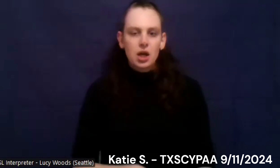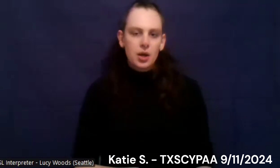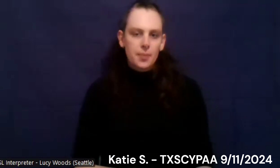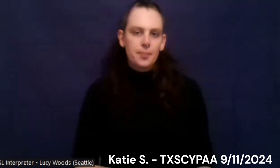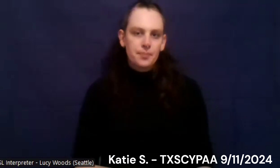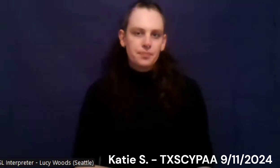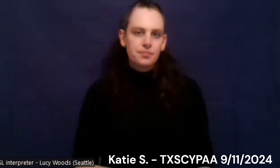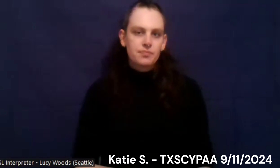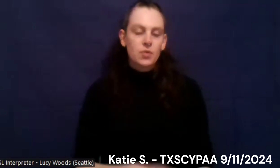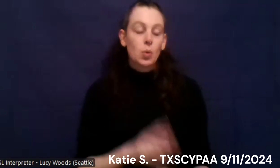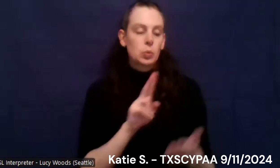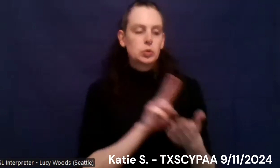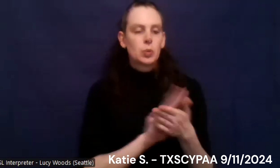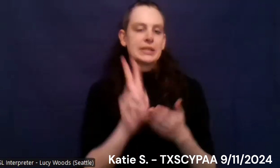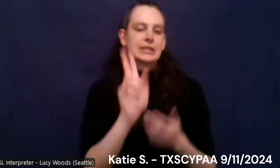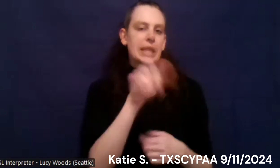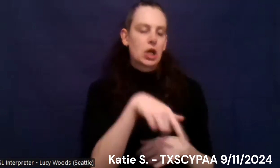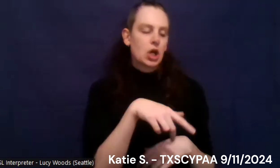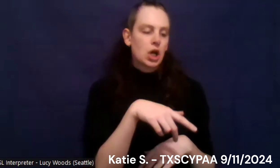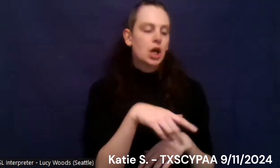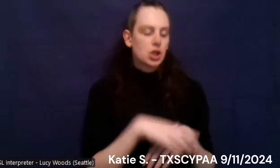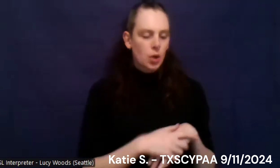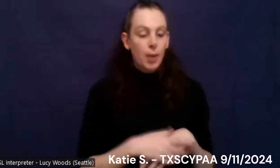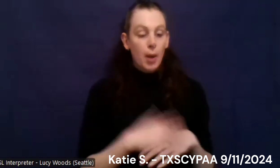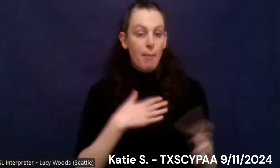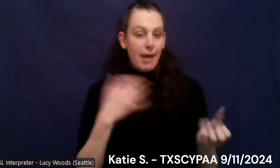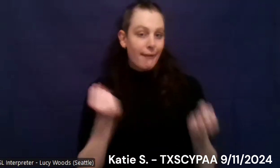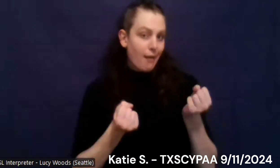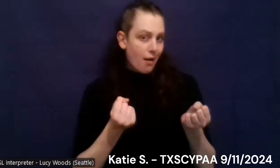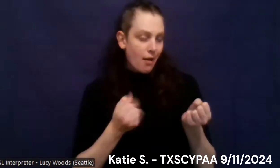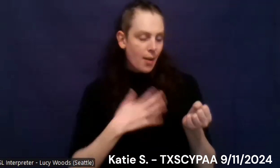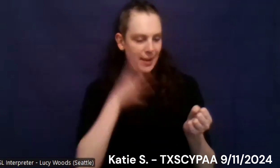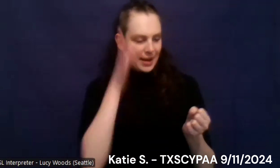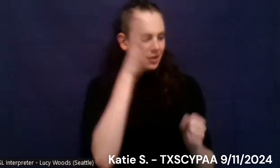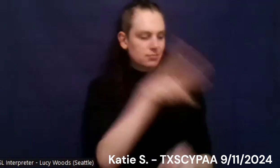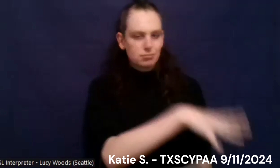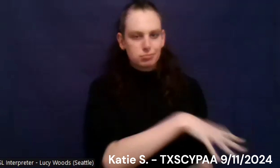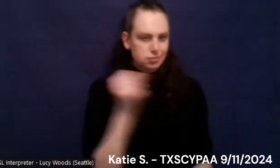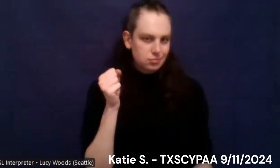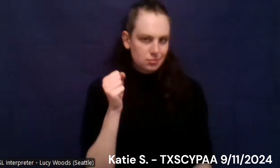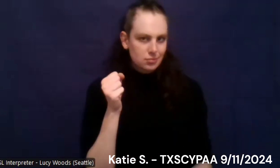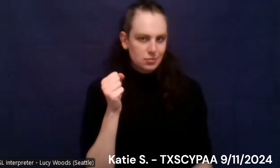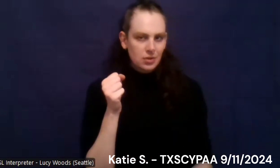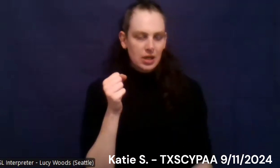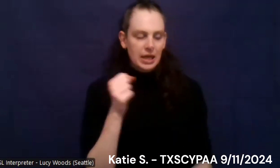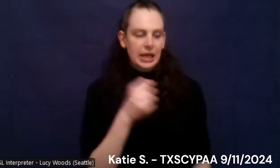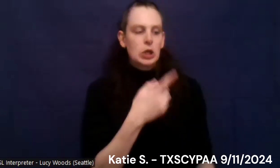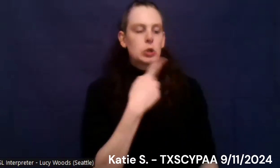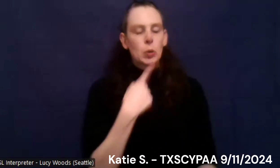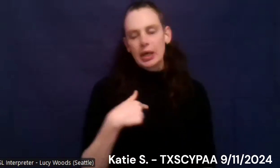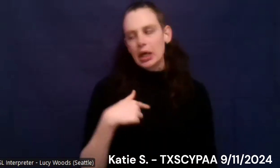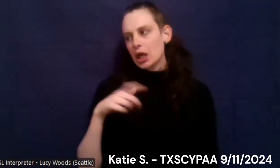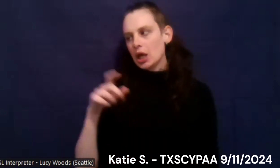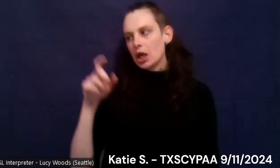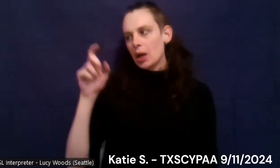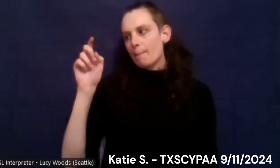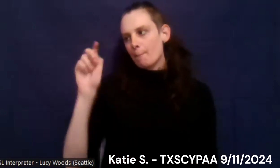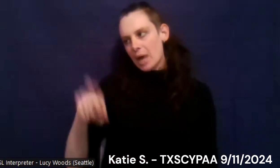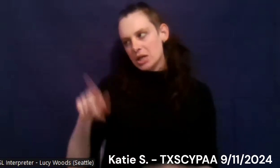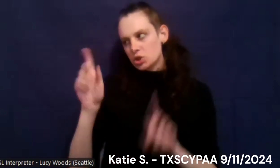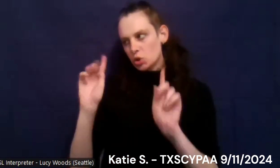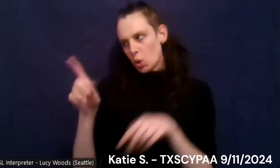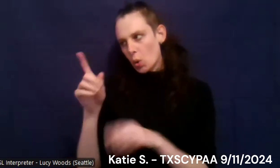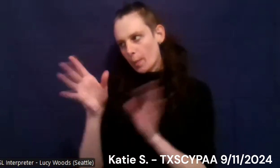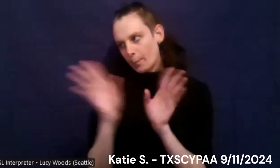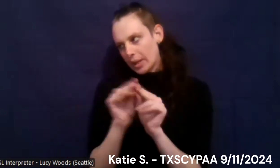this was 2 weeks. He had taken away my car and everything. And I remember he gave me this like ultimatum. He's like, you need to go to a meeting. And I